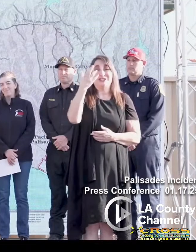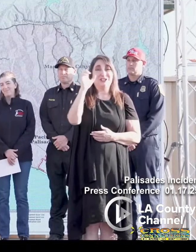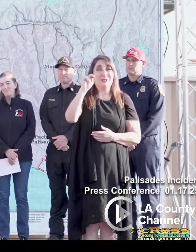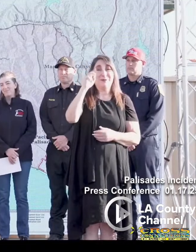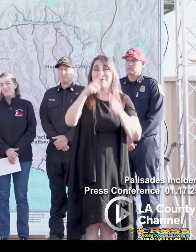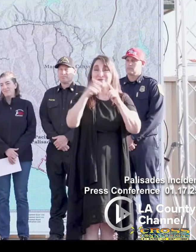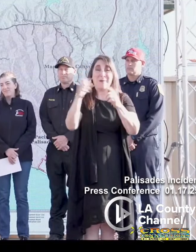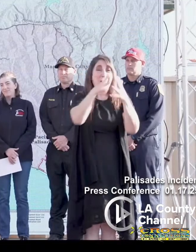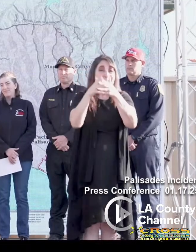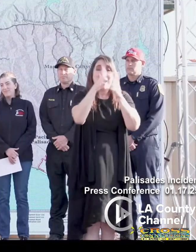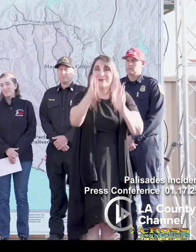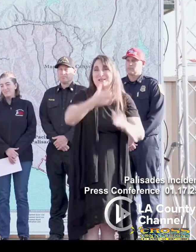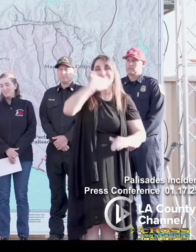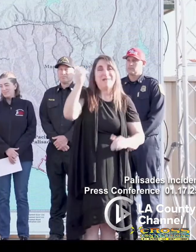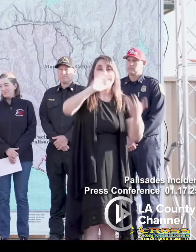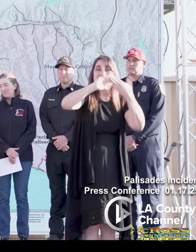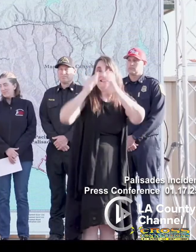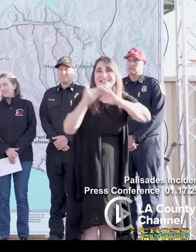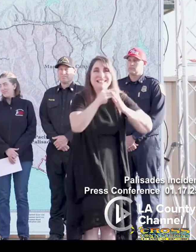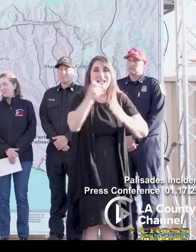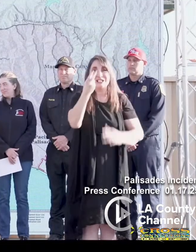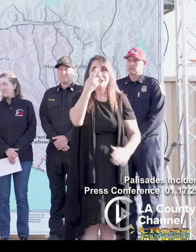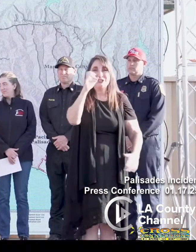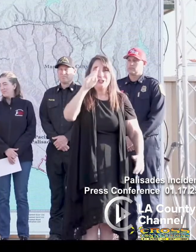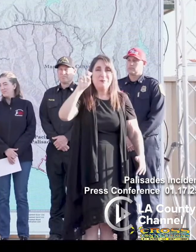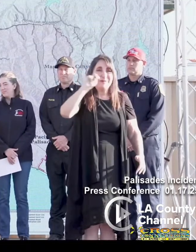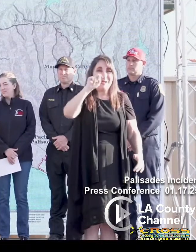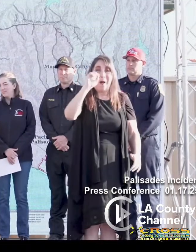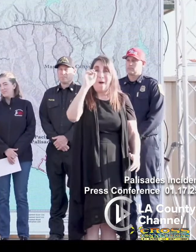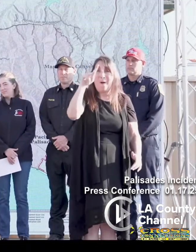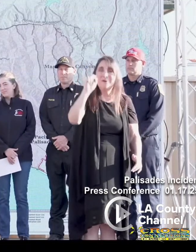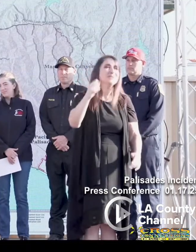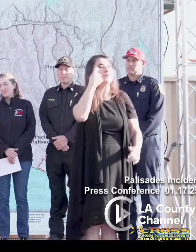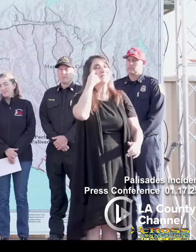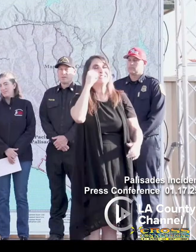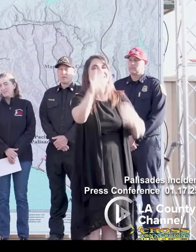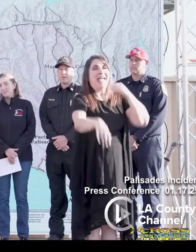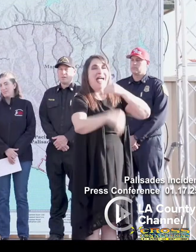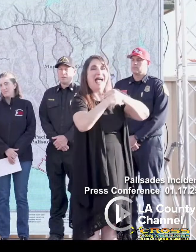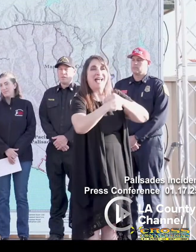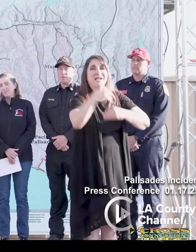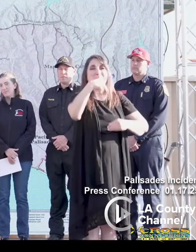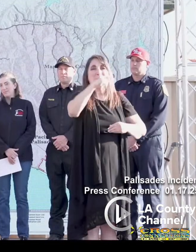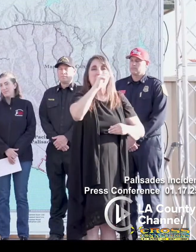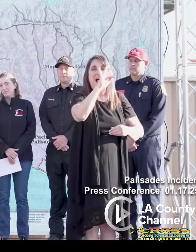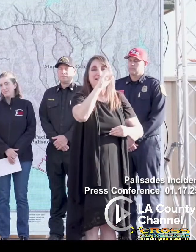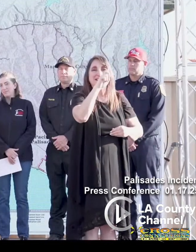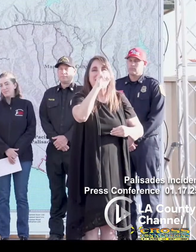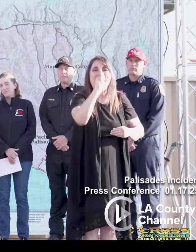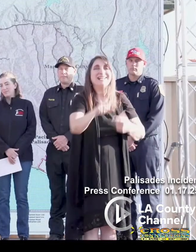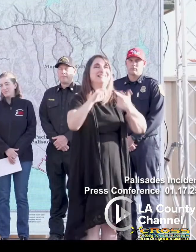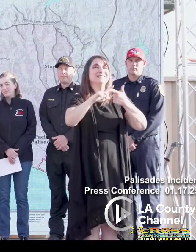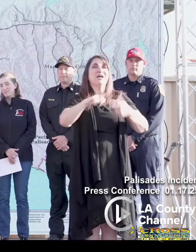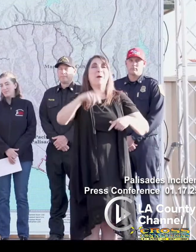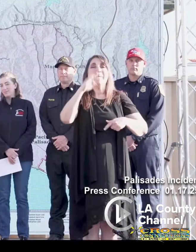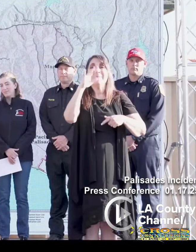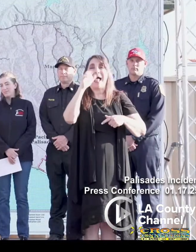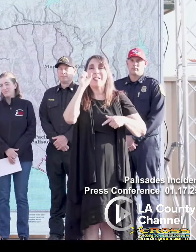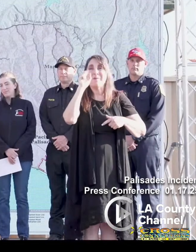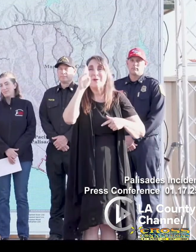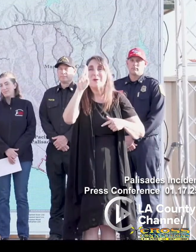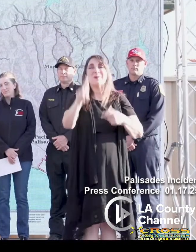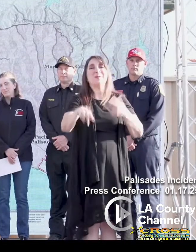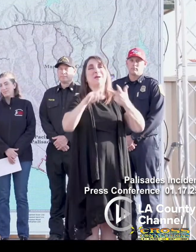ago, they added some areas to my district, including all of the Palisades, Malibu, Brentwood, the areas affected